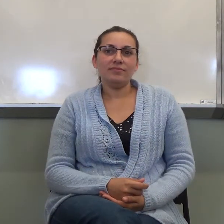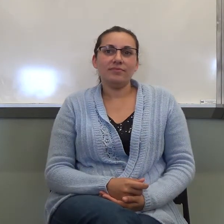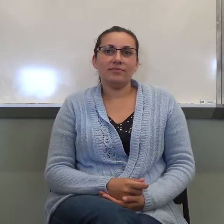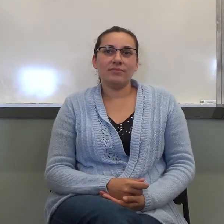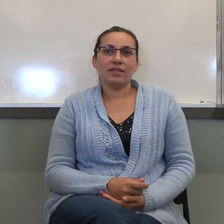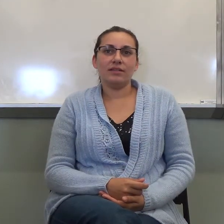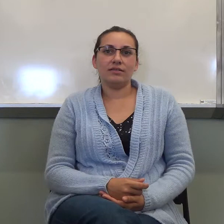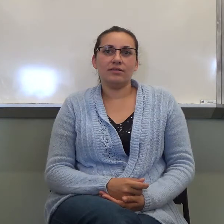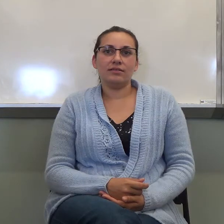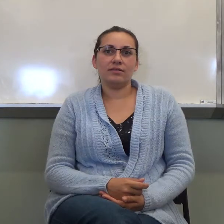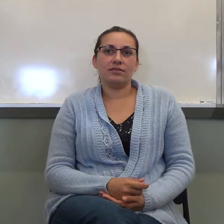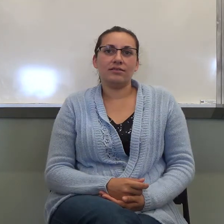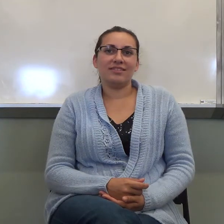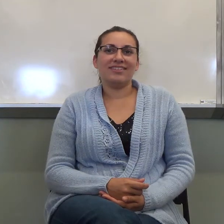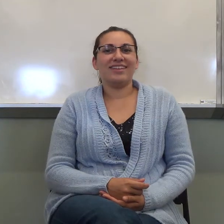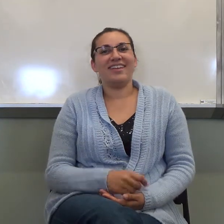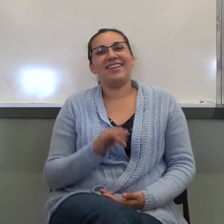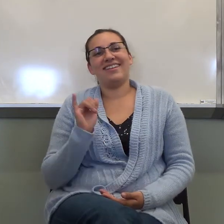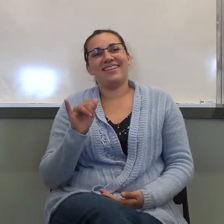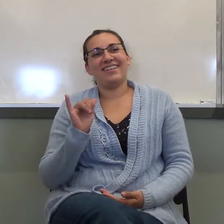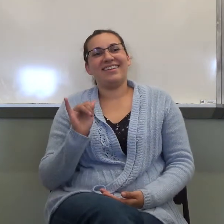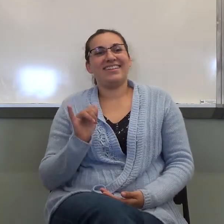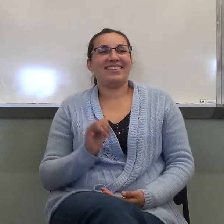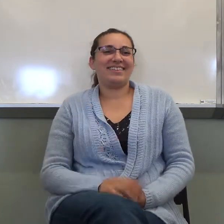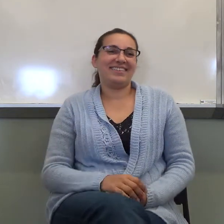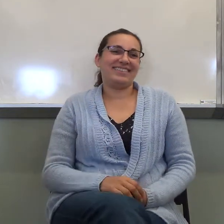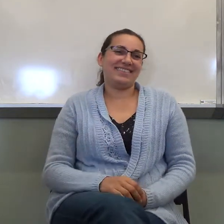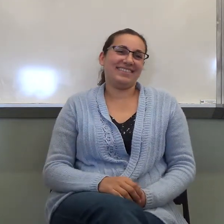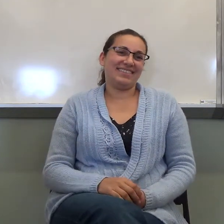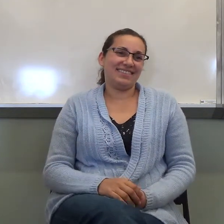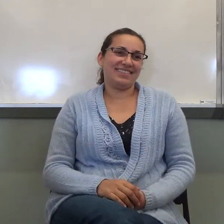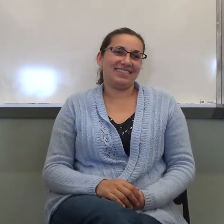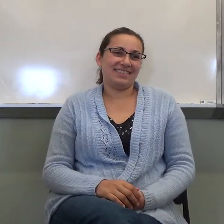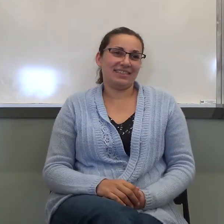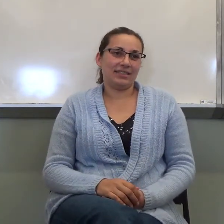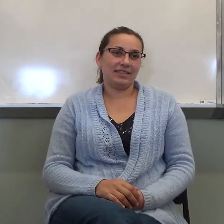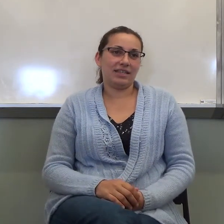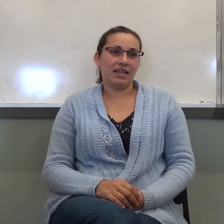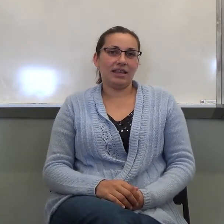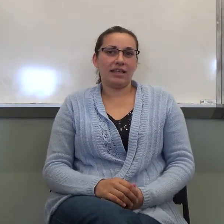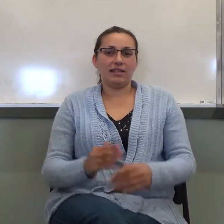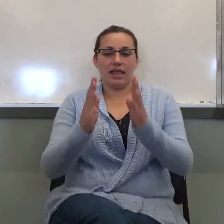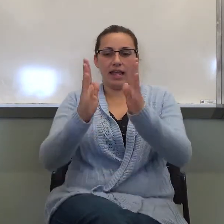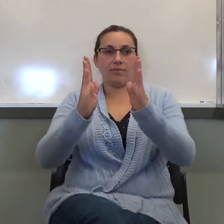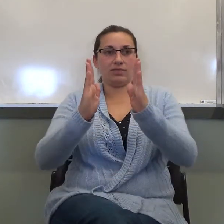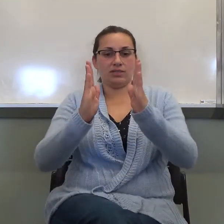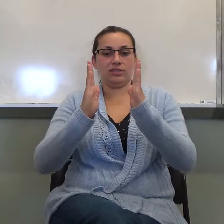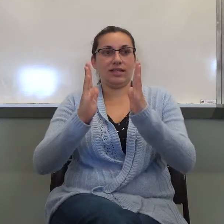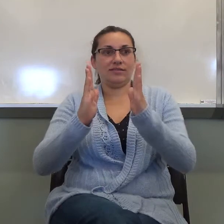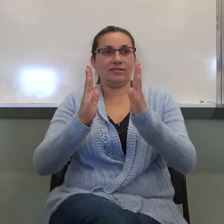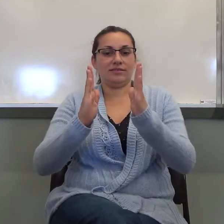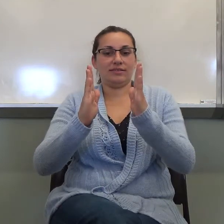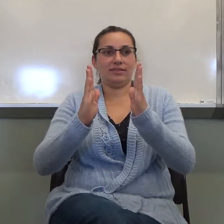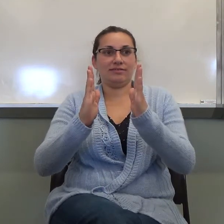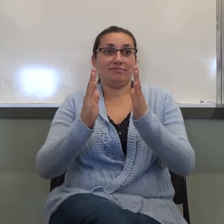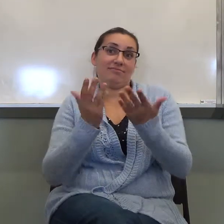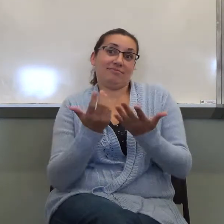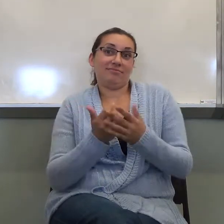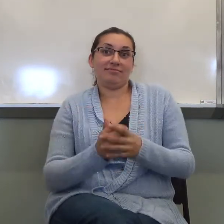So this is a longer set of directions than this one is, but you do have to follow the whole